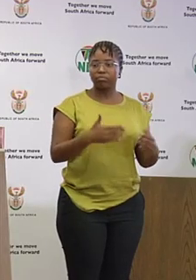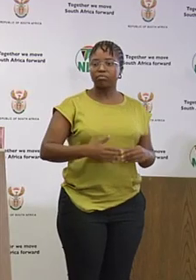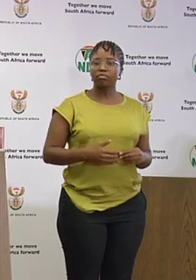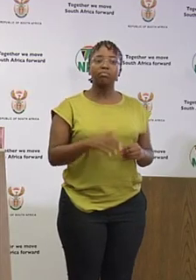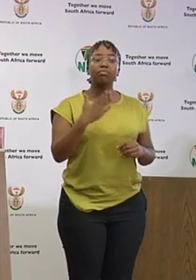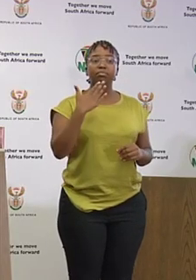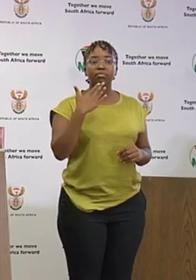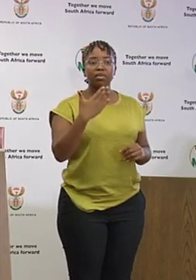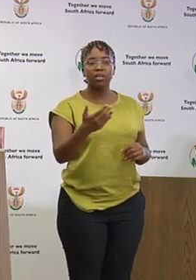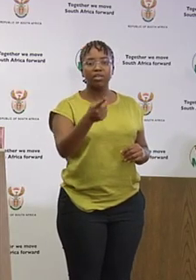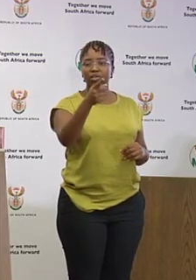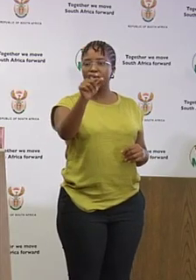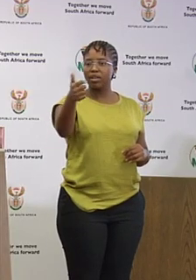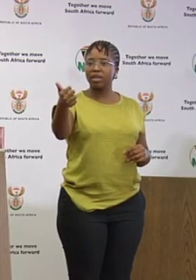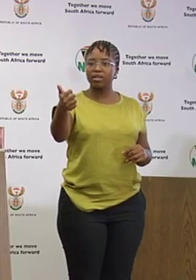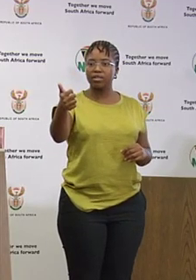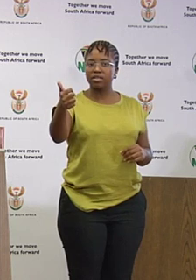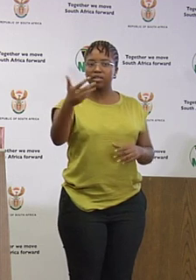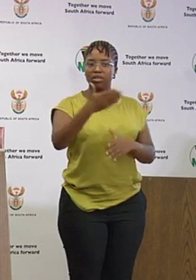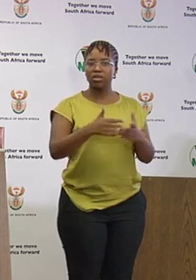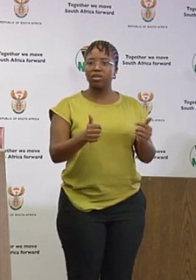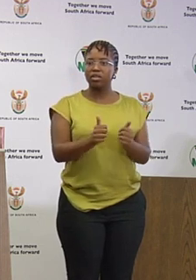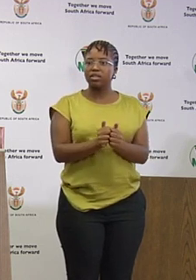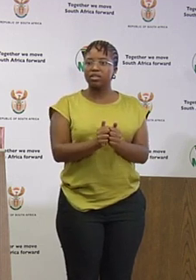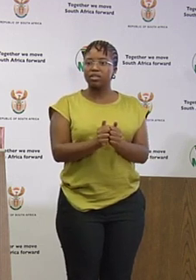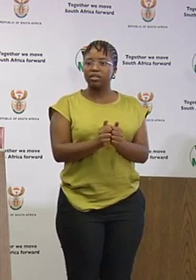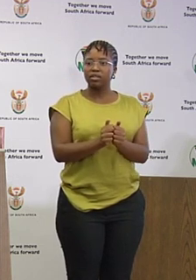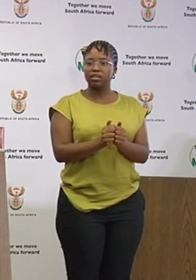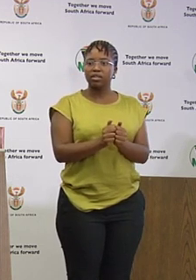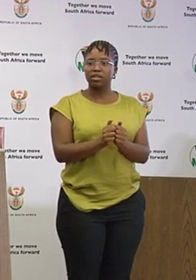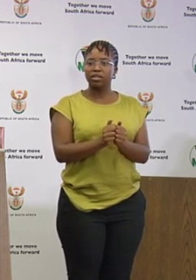Thank you. The next colleague.